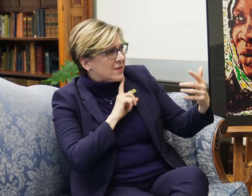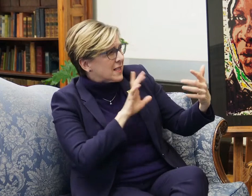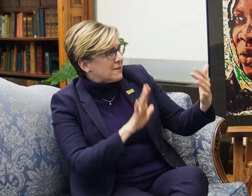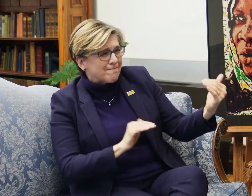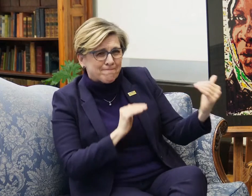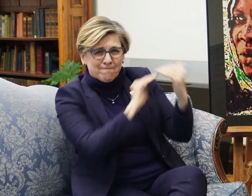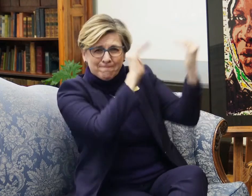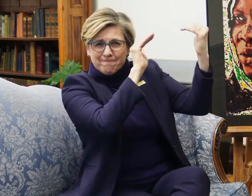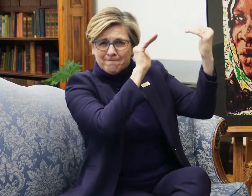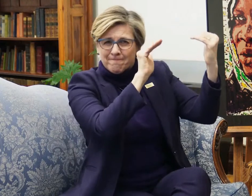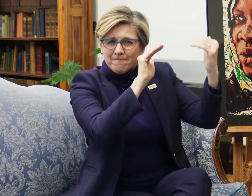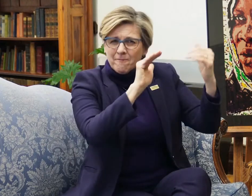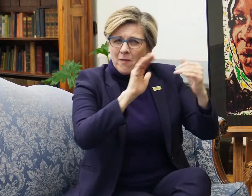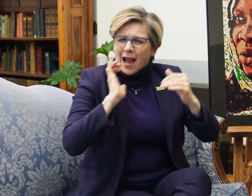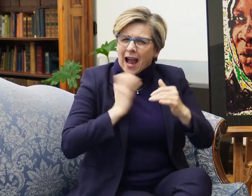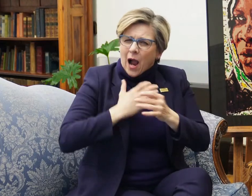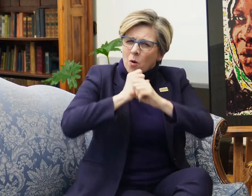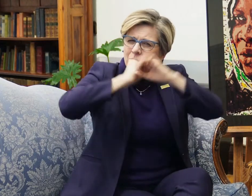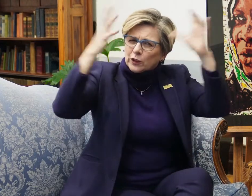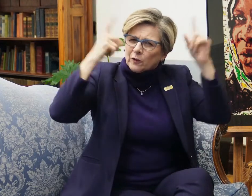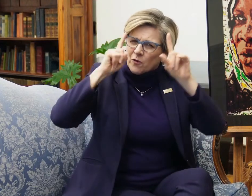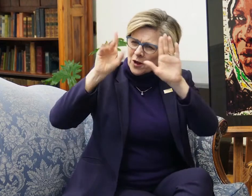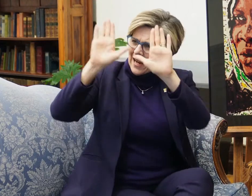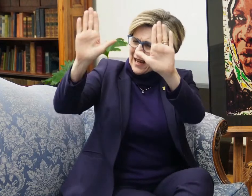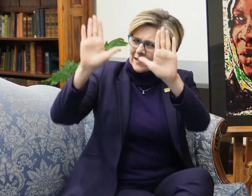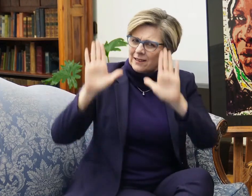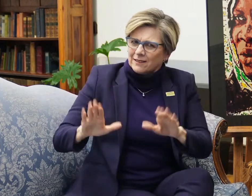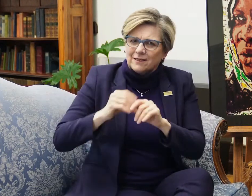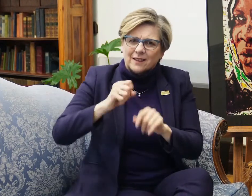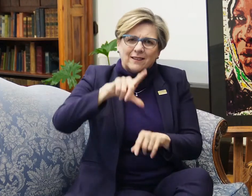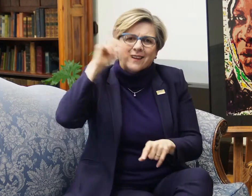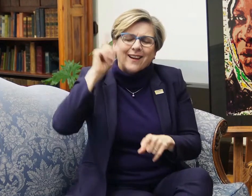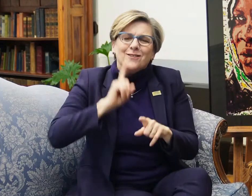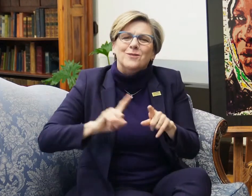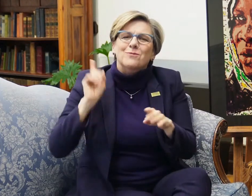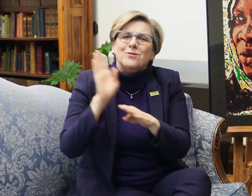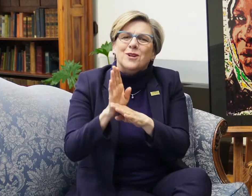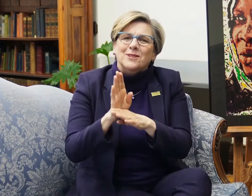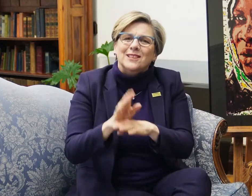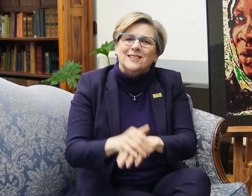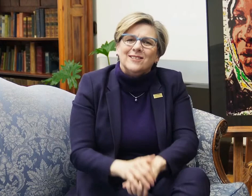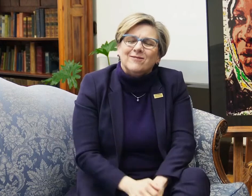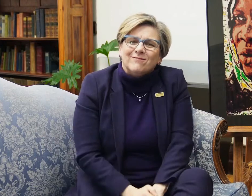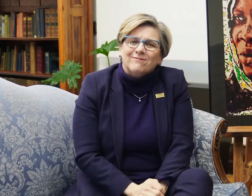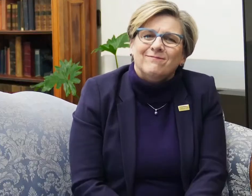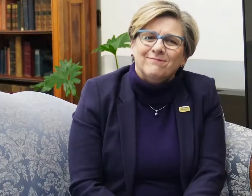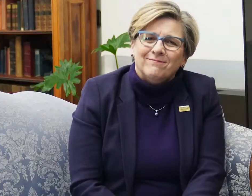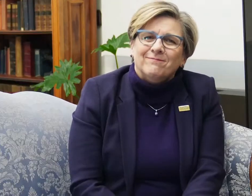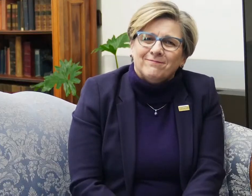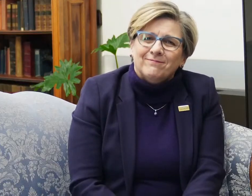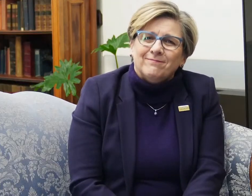become represents our long-term vision for Gallaudet's excellence and the Gallaudet promise.